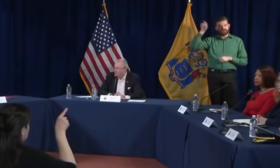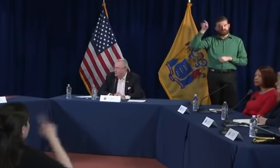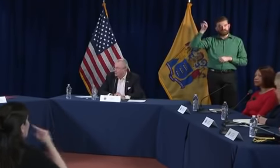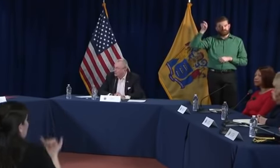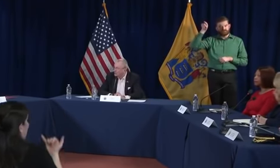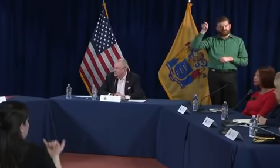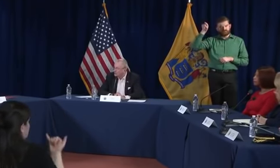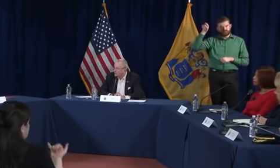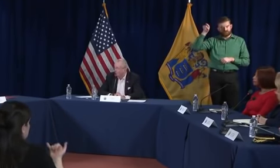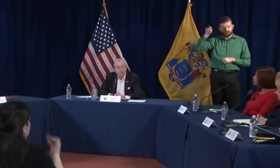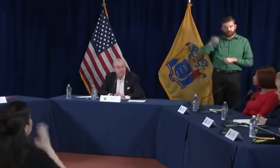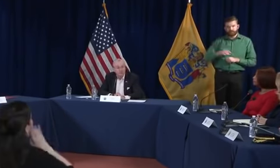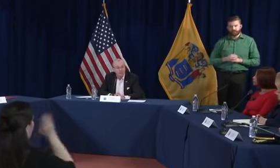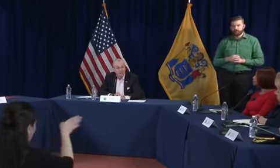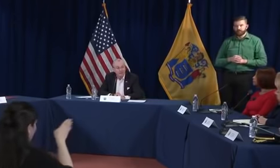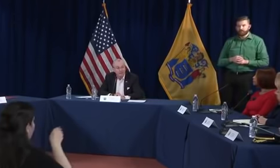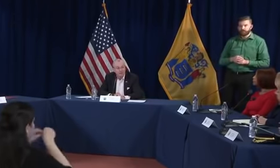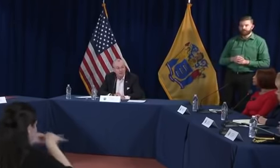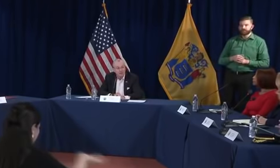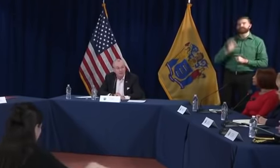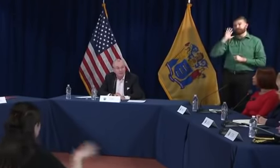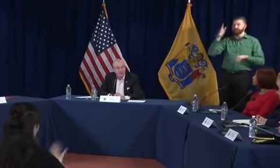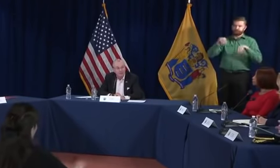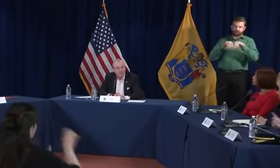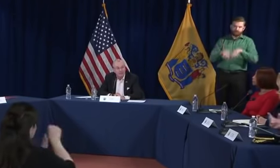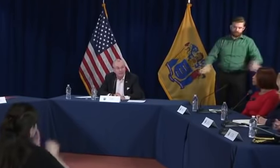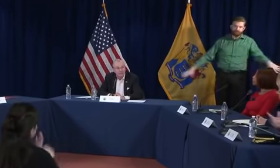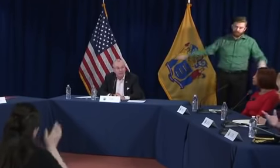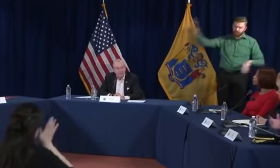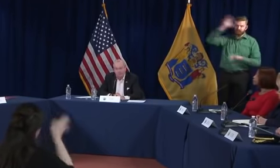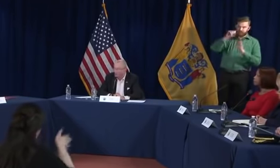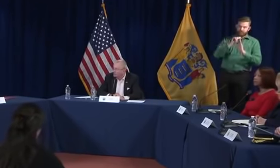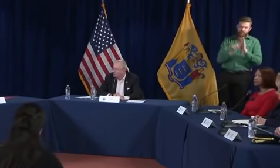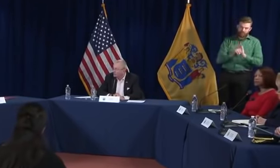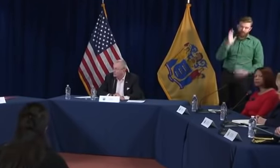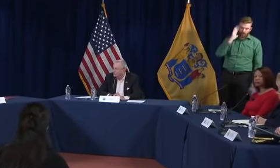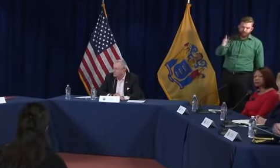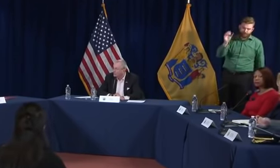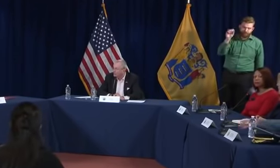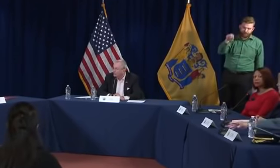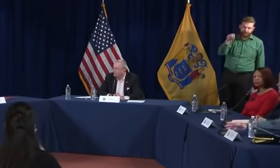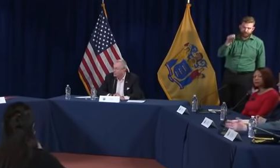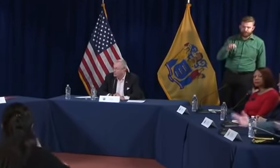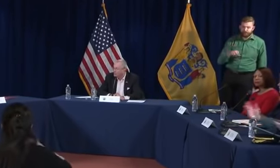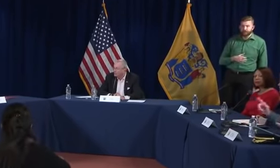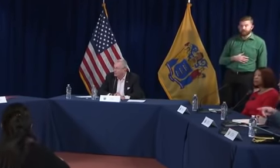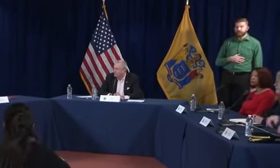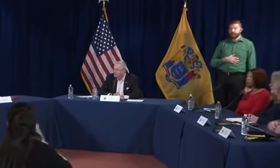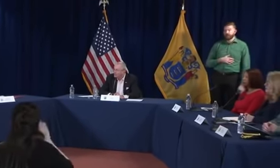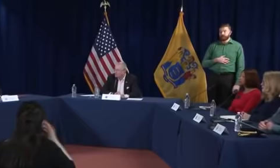And would you agree that Homedale is, or Pat or Judy, within a matter of days after Bergen opens? Chris?